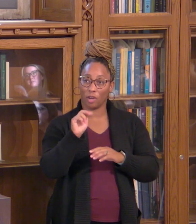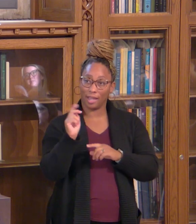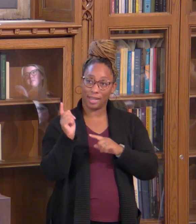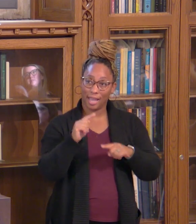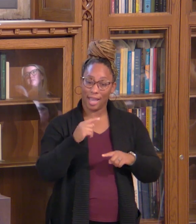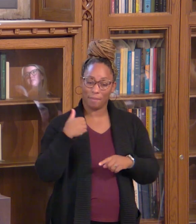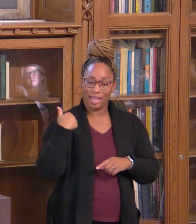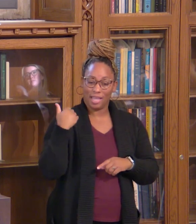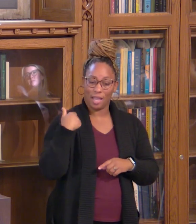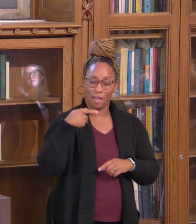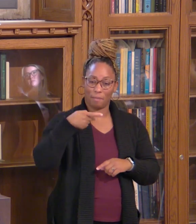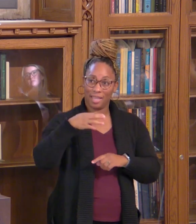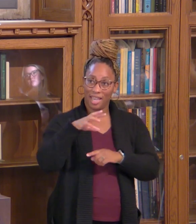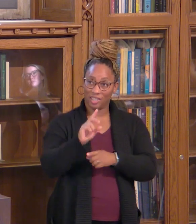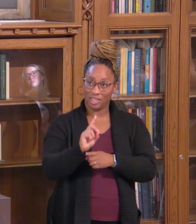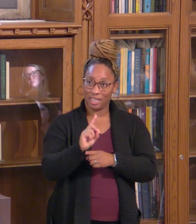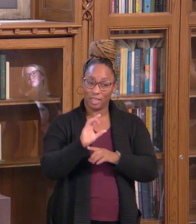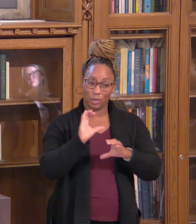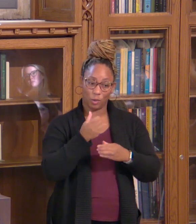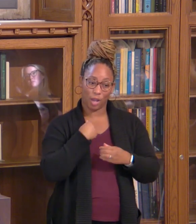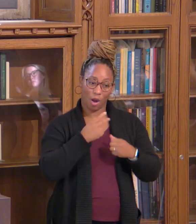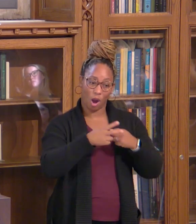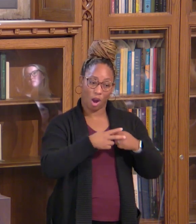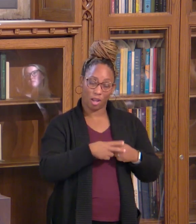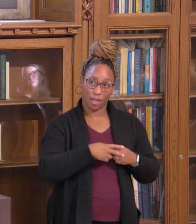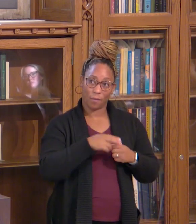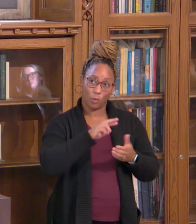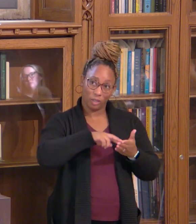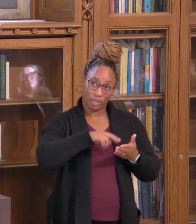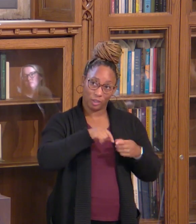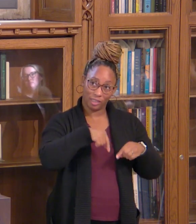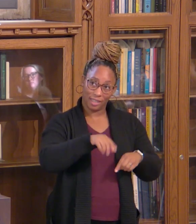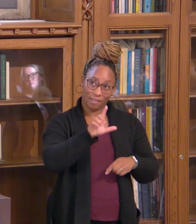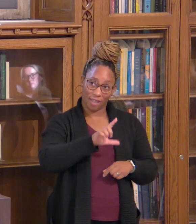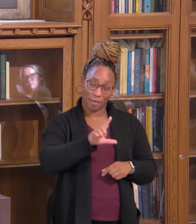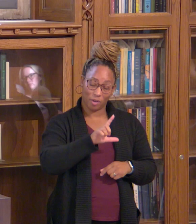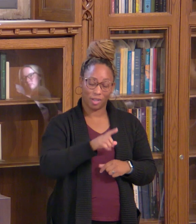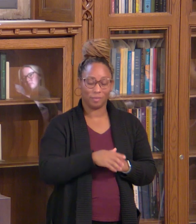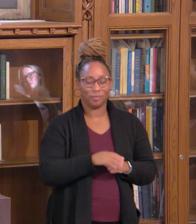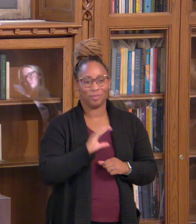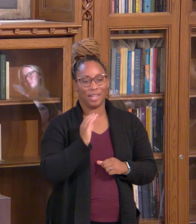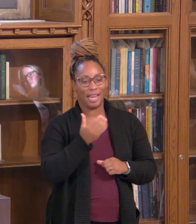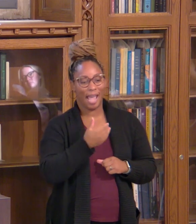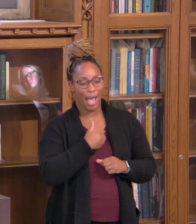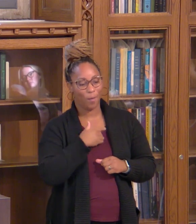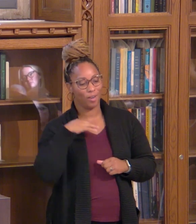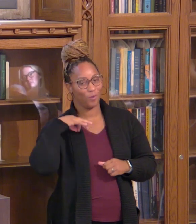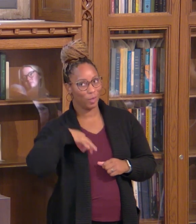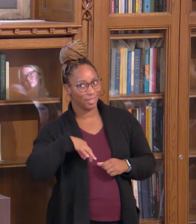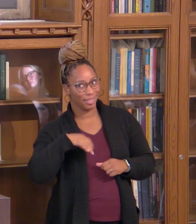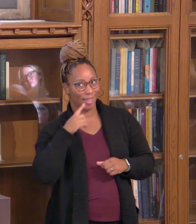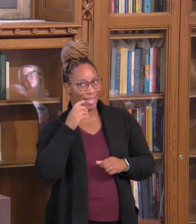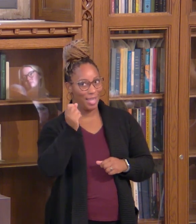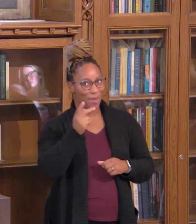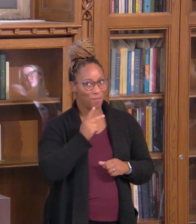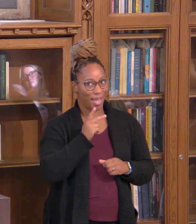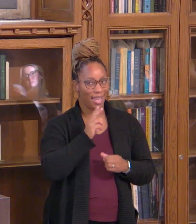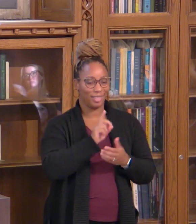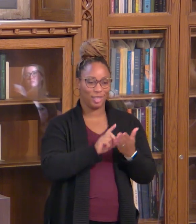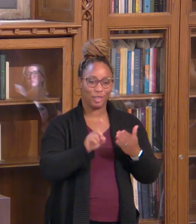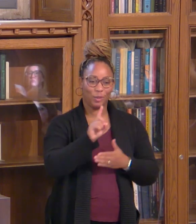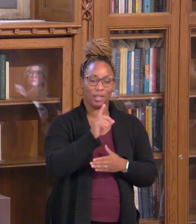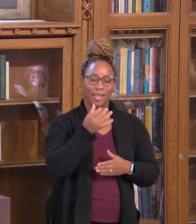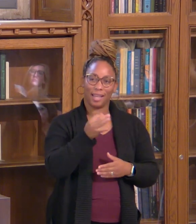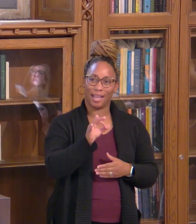young PhD to do archival research in the library and it was our great fortune that he returned to Duke